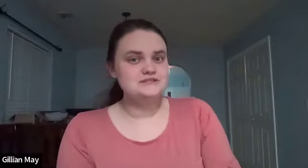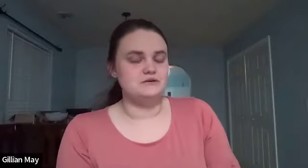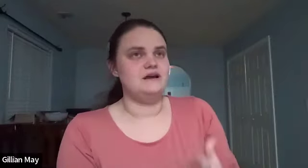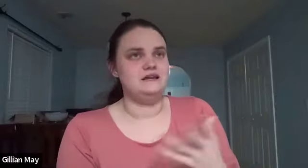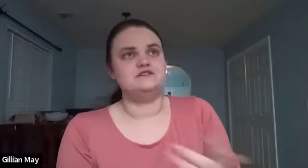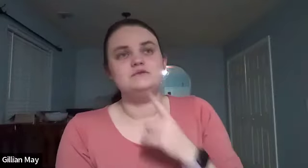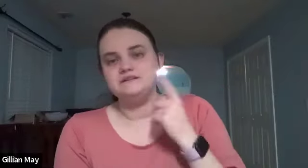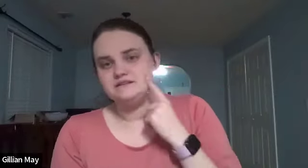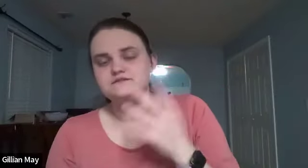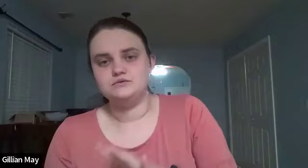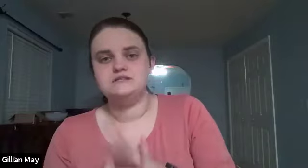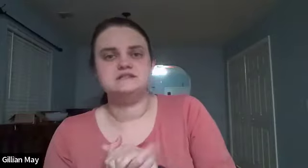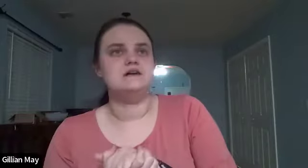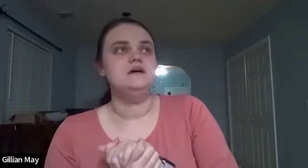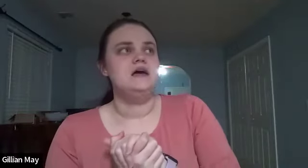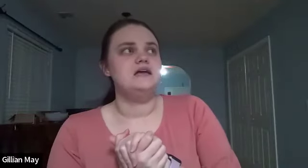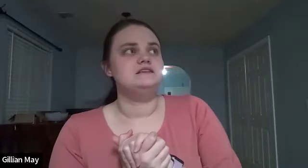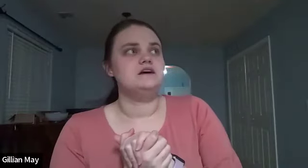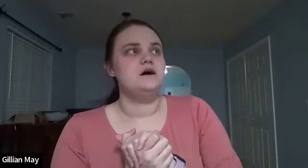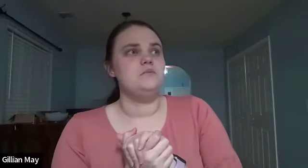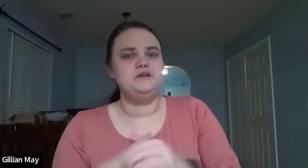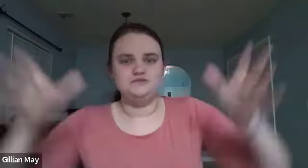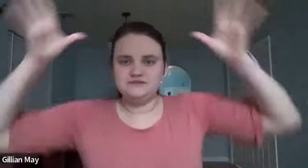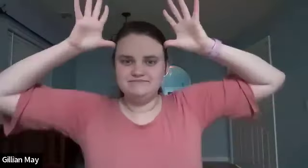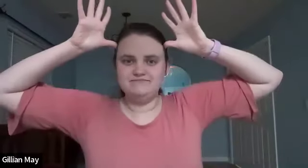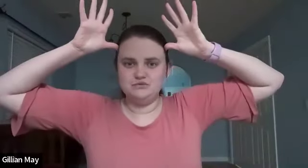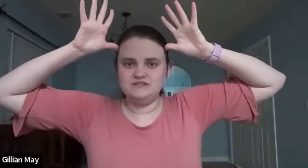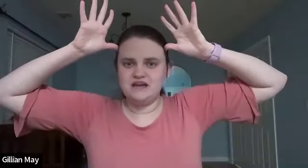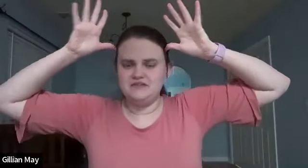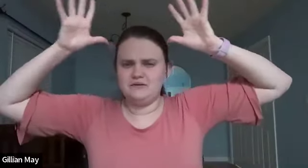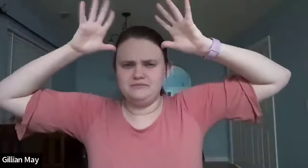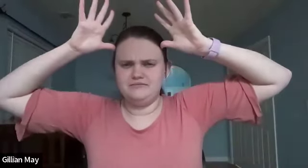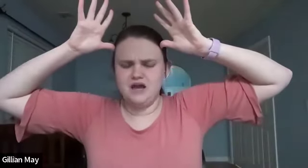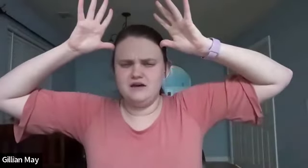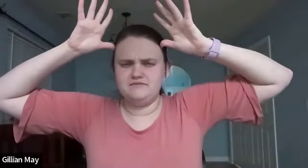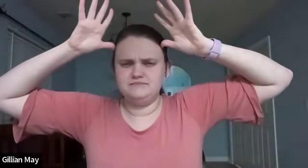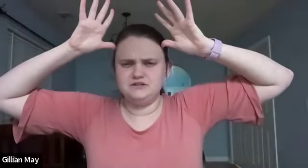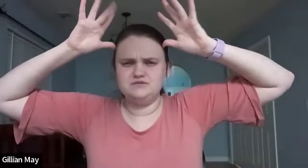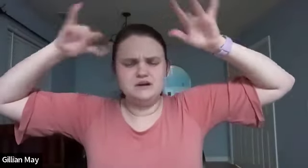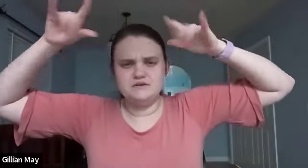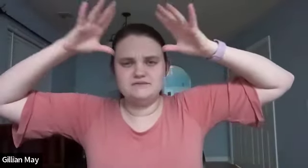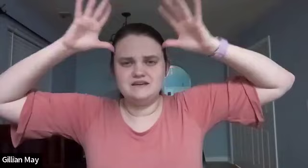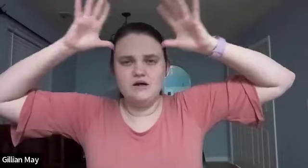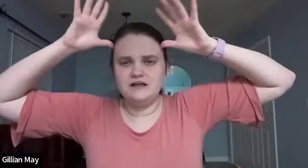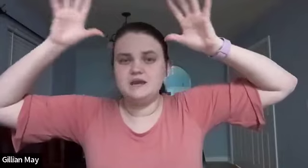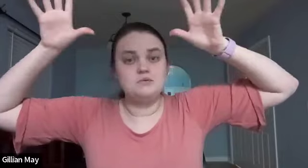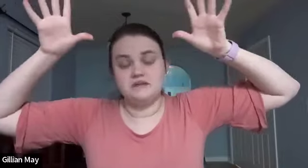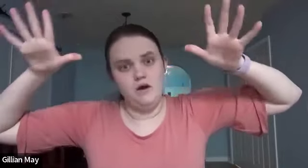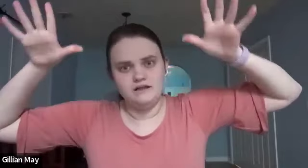or not ASL, well, in deaf schools and stuff, is we use moose, I think, or deer. It's one of they call it, I can't remember what they call it,